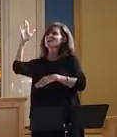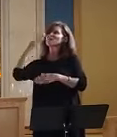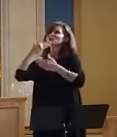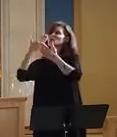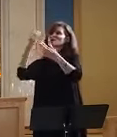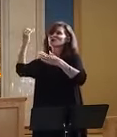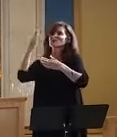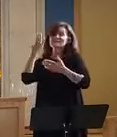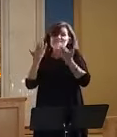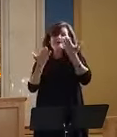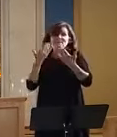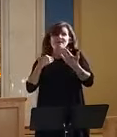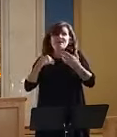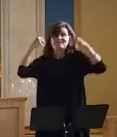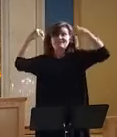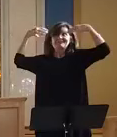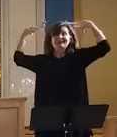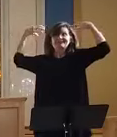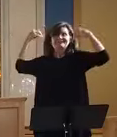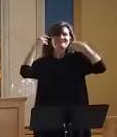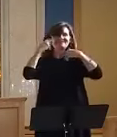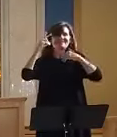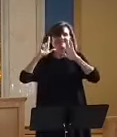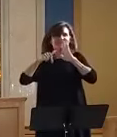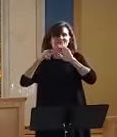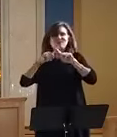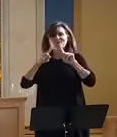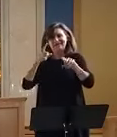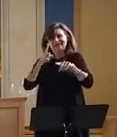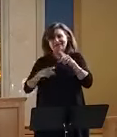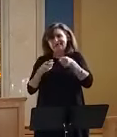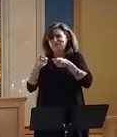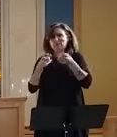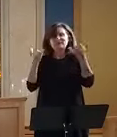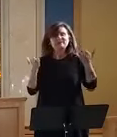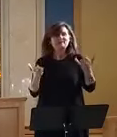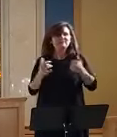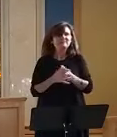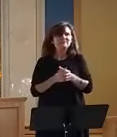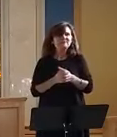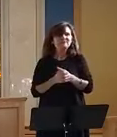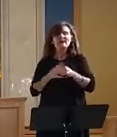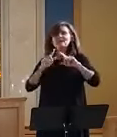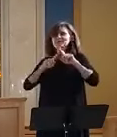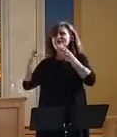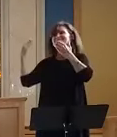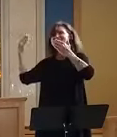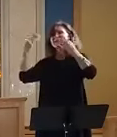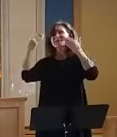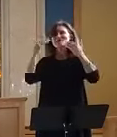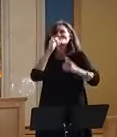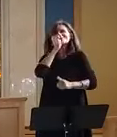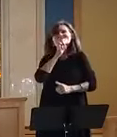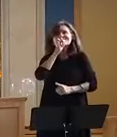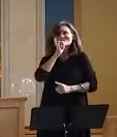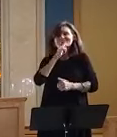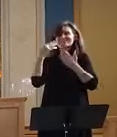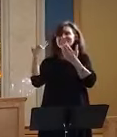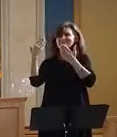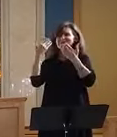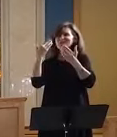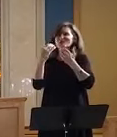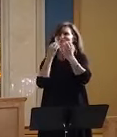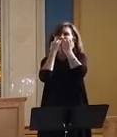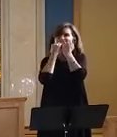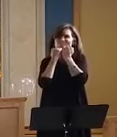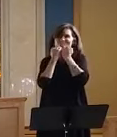likes, we'll see, but that's just out of our control for right now. But I thank you for your patience, I thank you for your